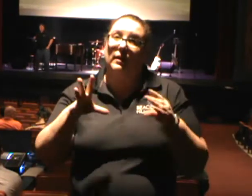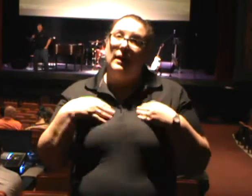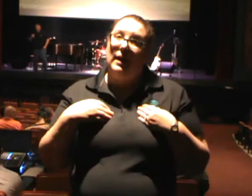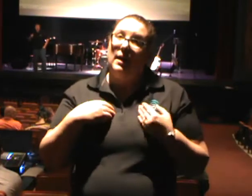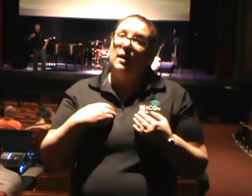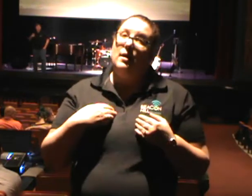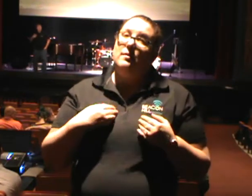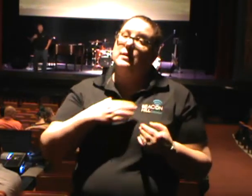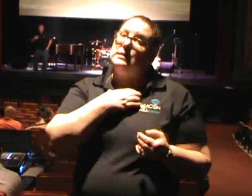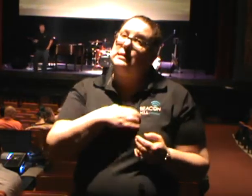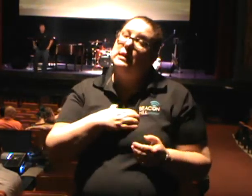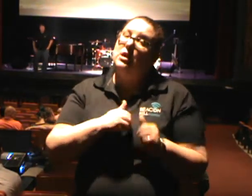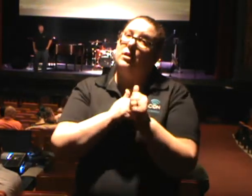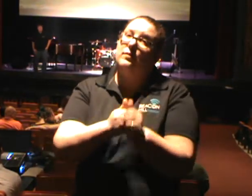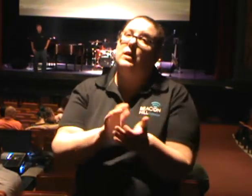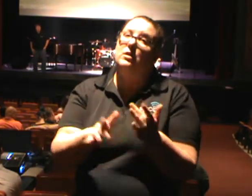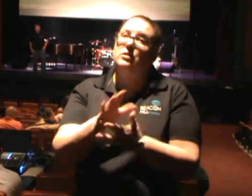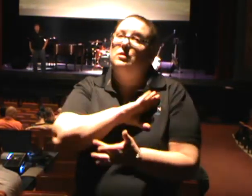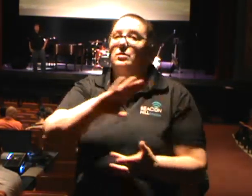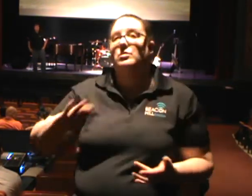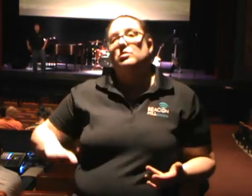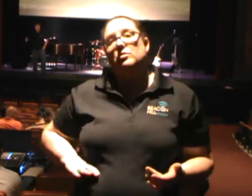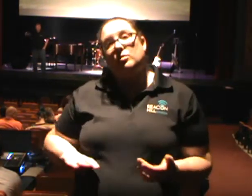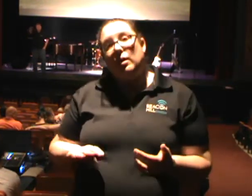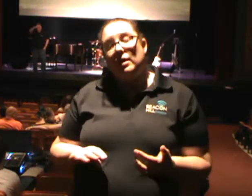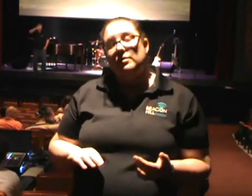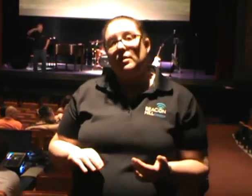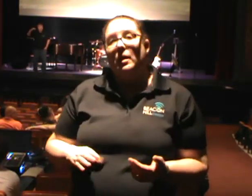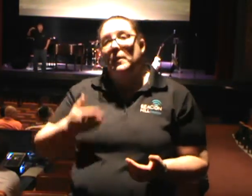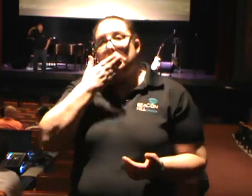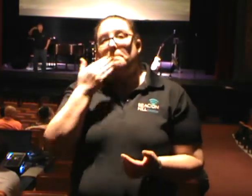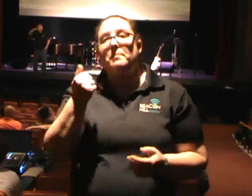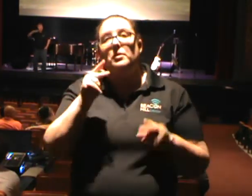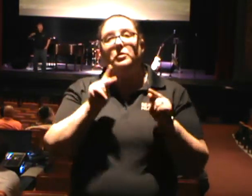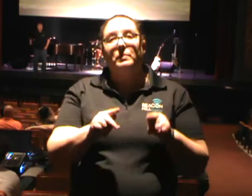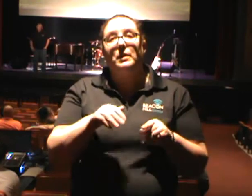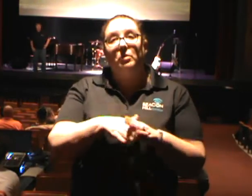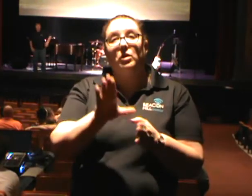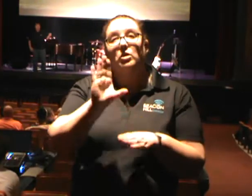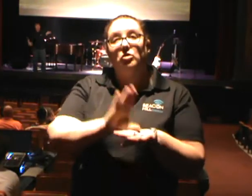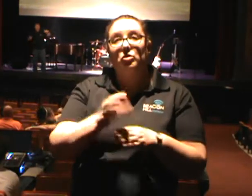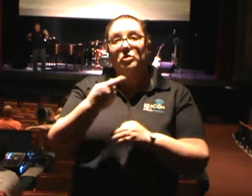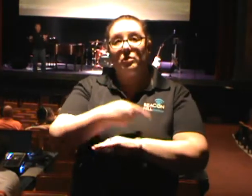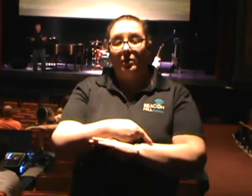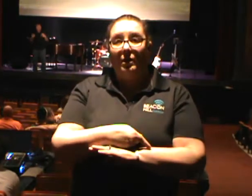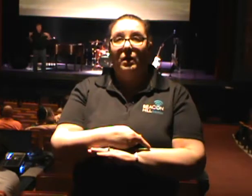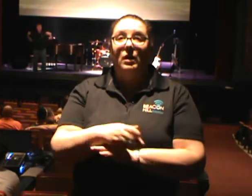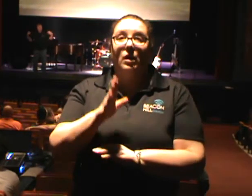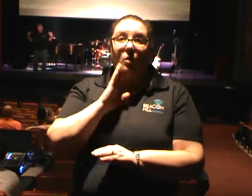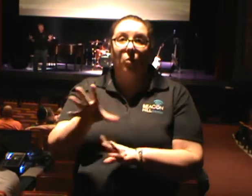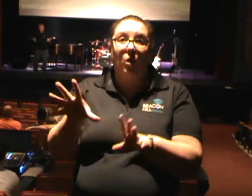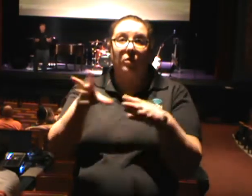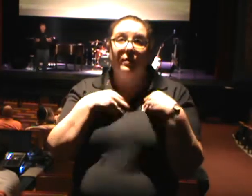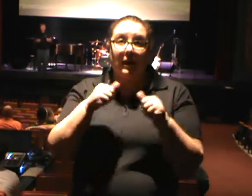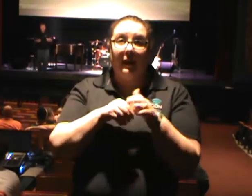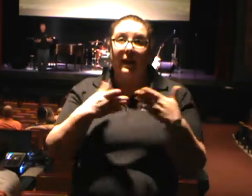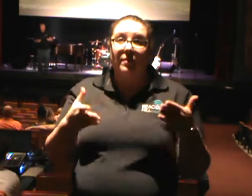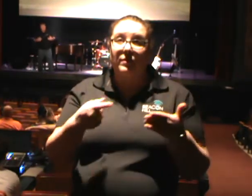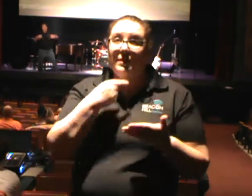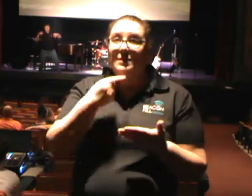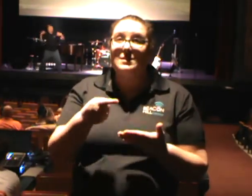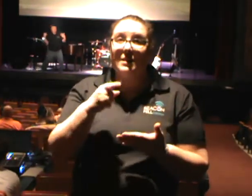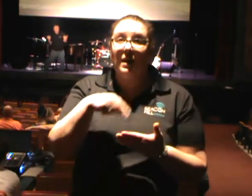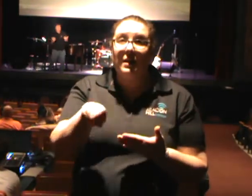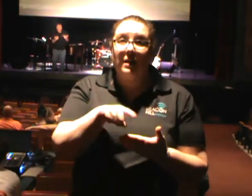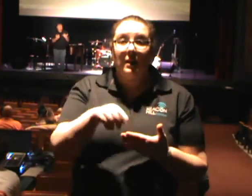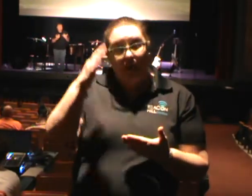here today because you want a relationship with Jesus Christ. And most people in the churches today, they're going to take everything that is said to them, and